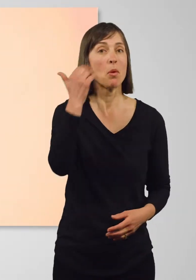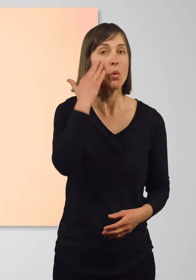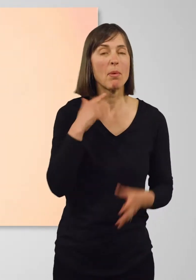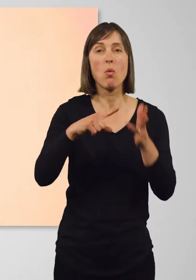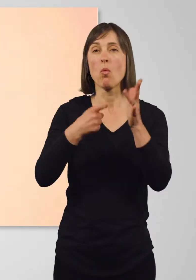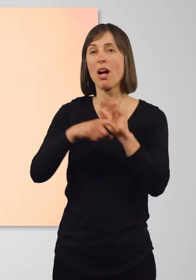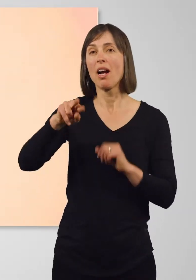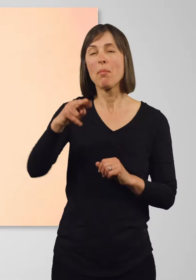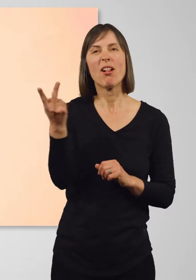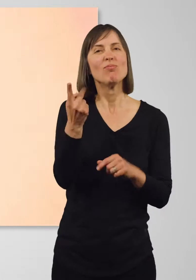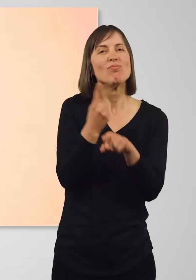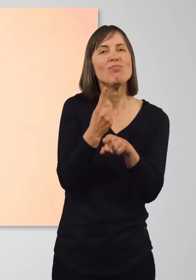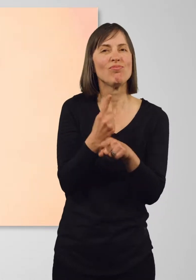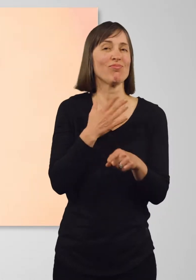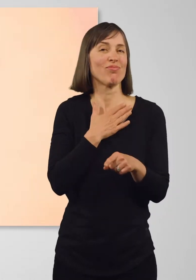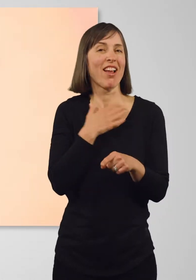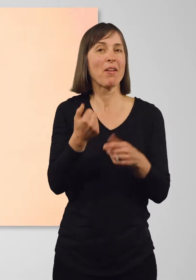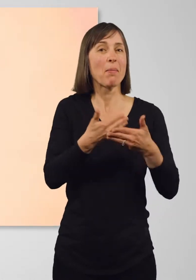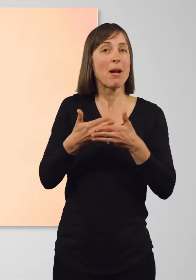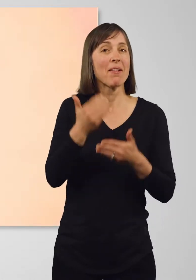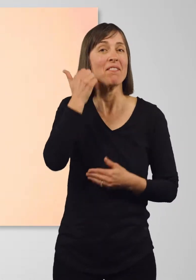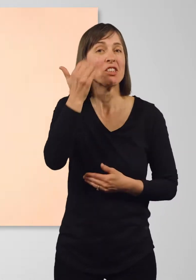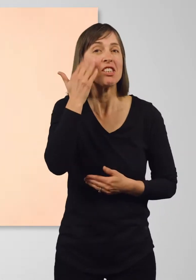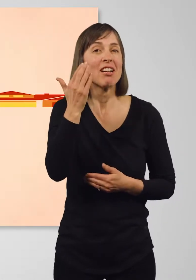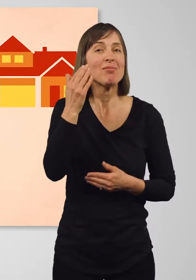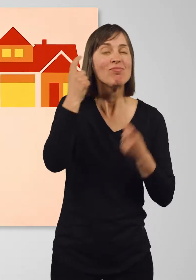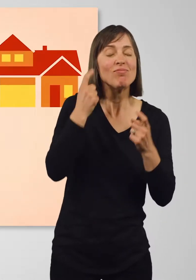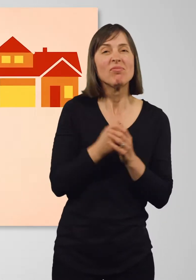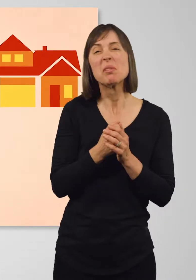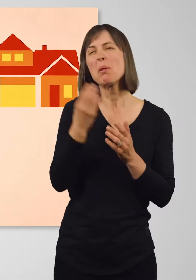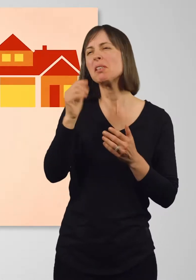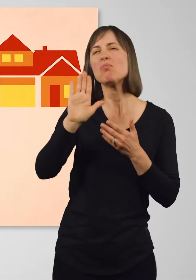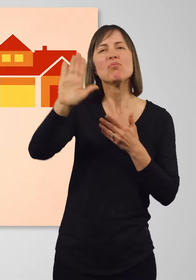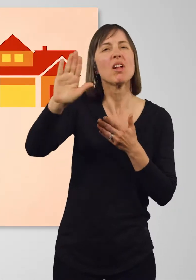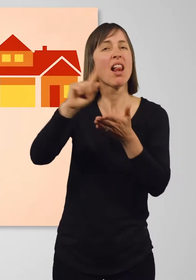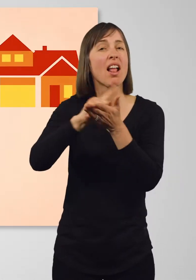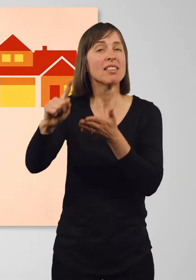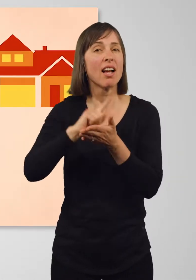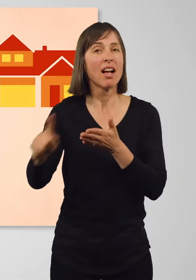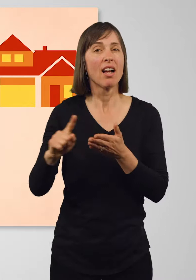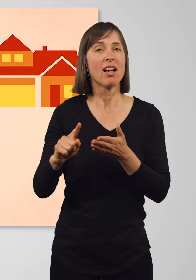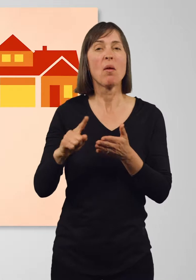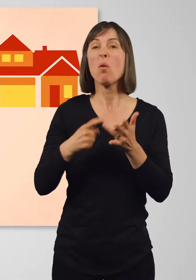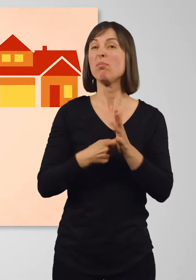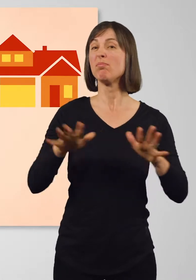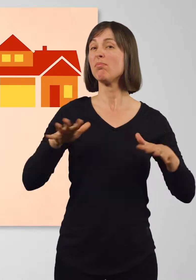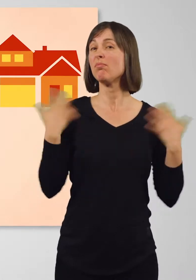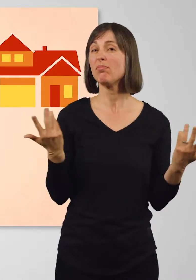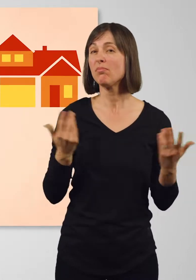Some women or couples may not want to have a baby, or they may prefer to wait until another time.